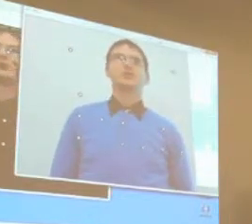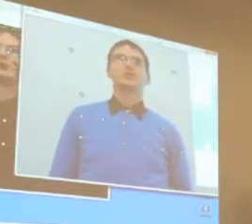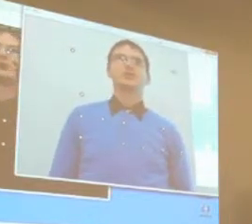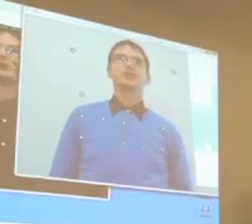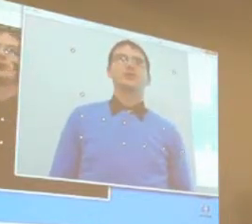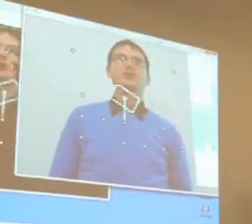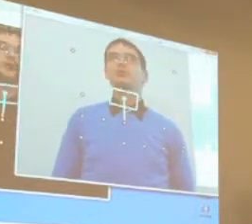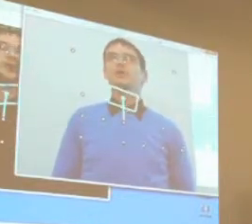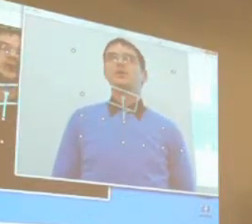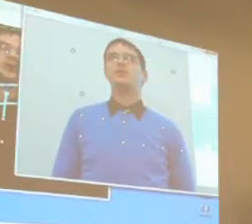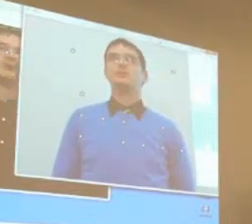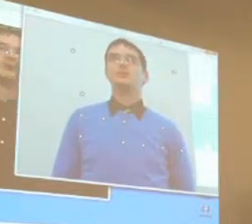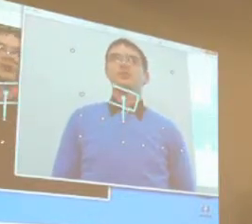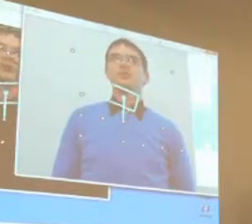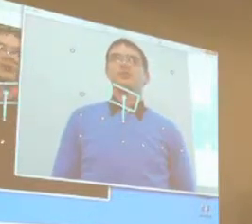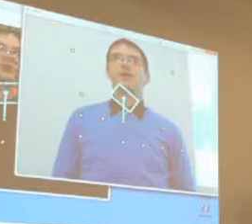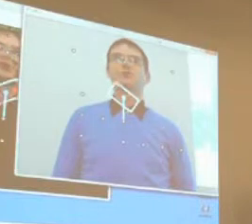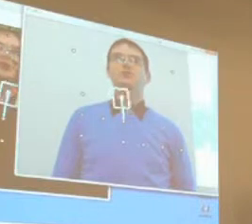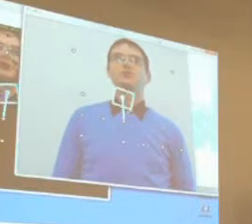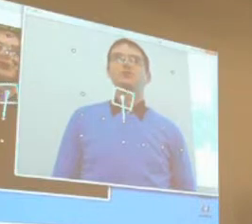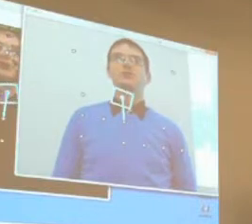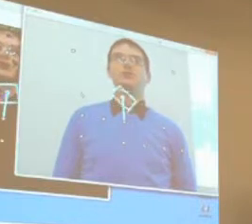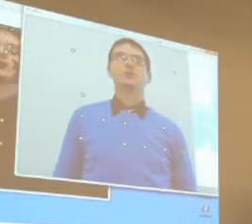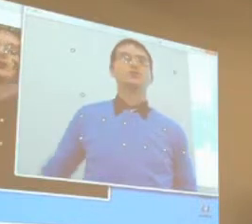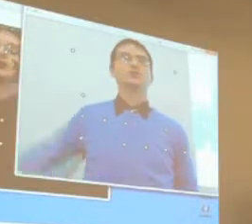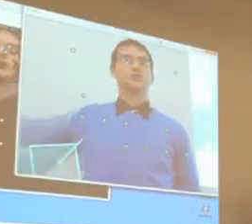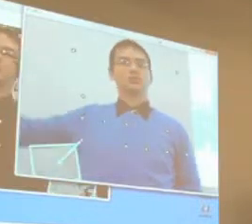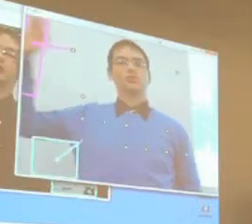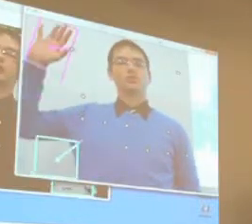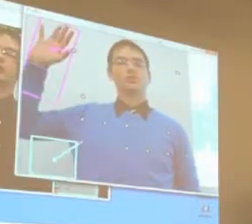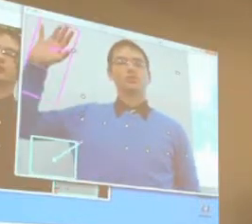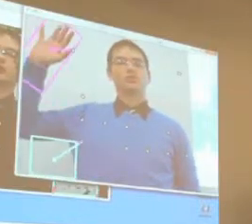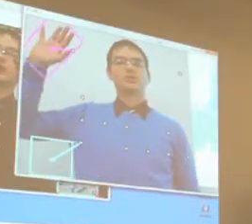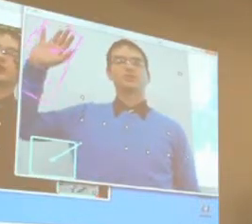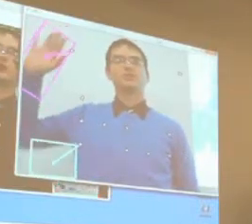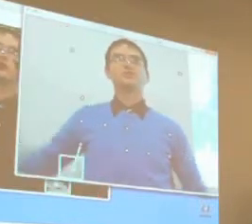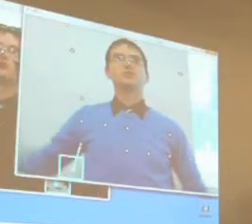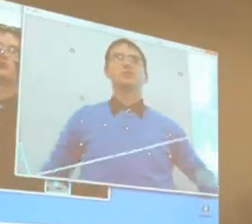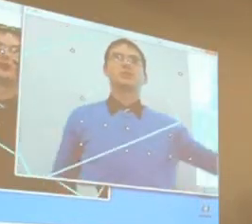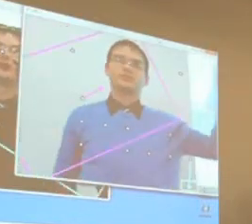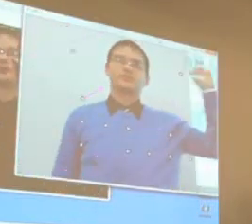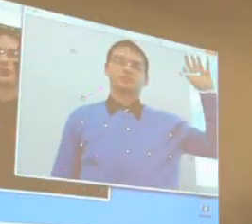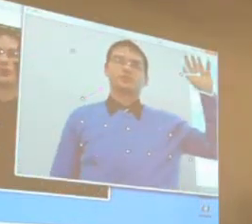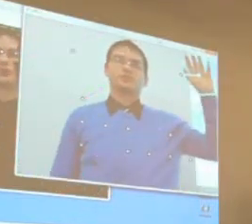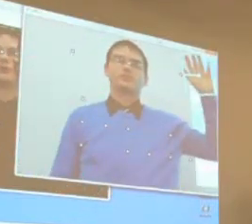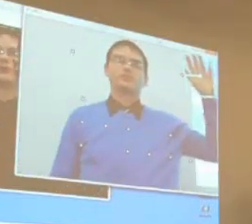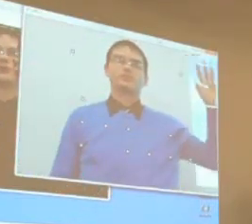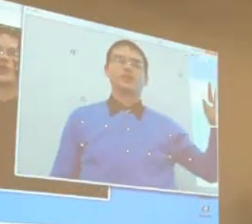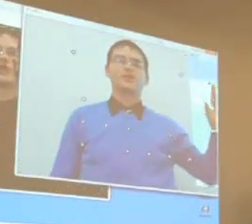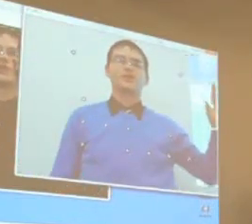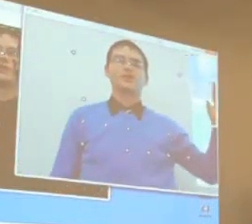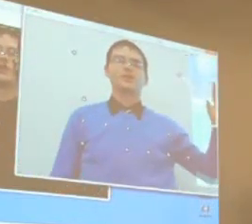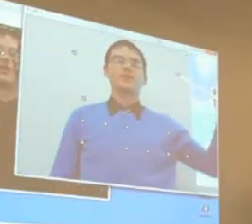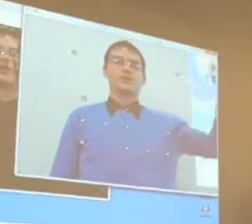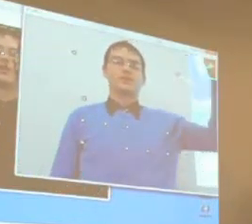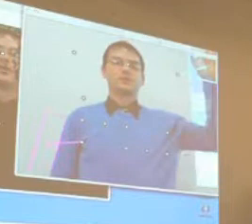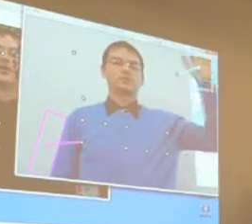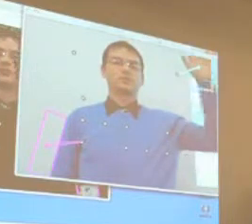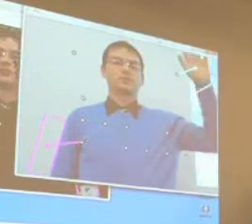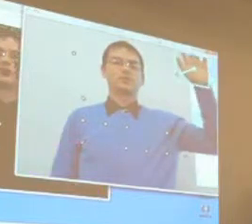it could be that it means something else you know something done over this side could easily be different from something over this side and that's what these little dots are